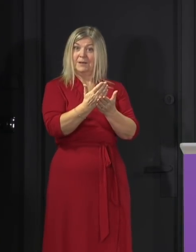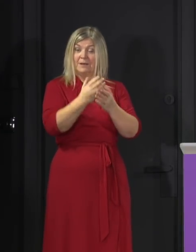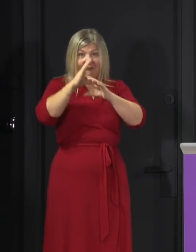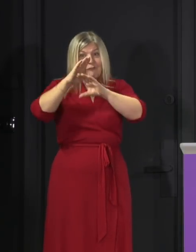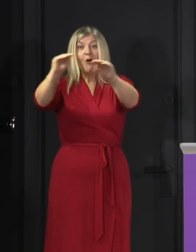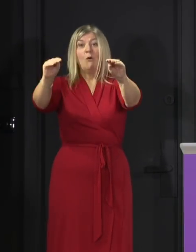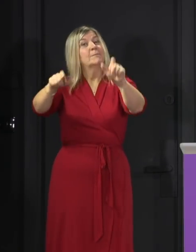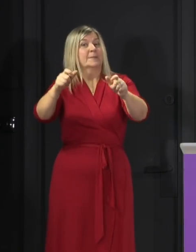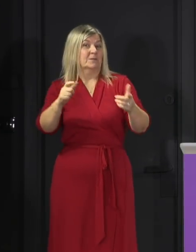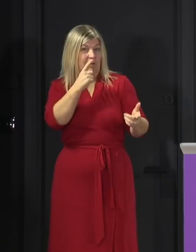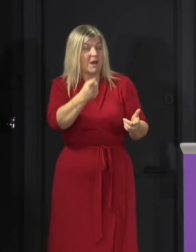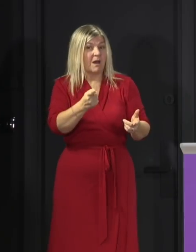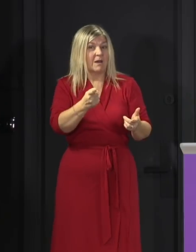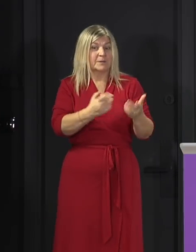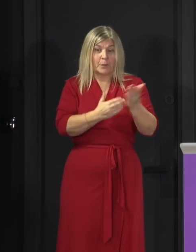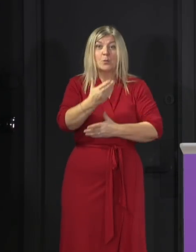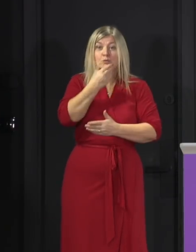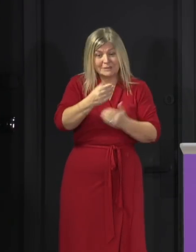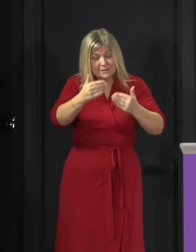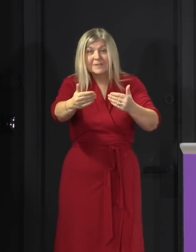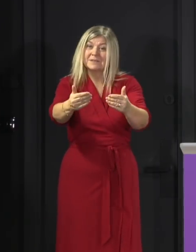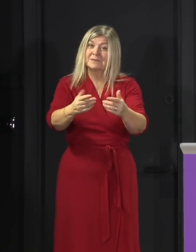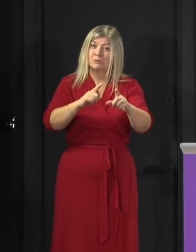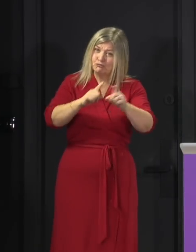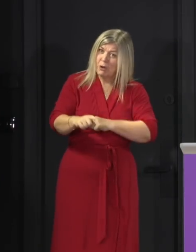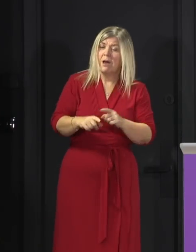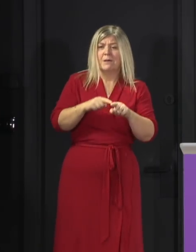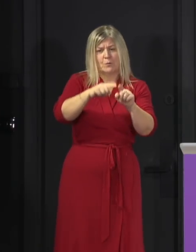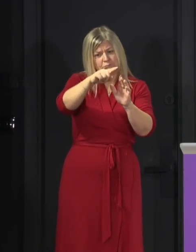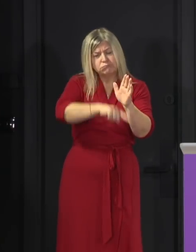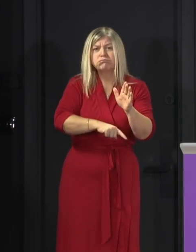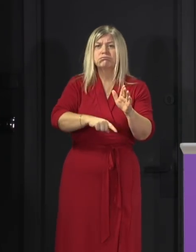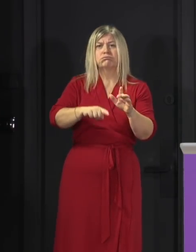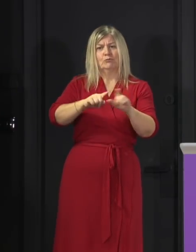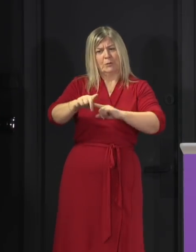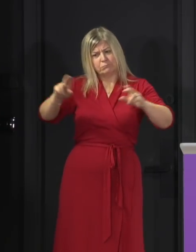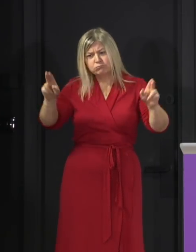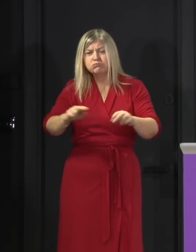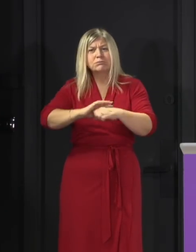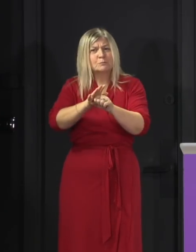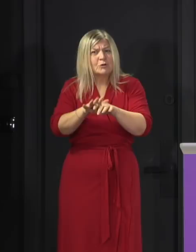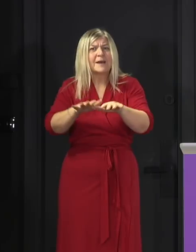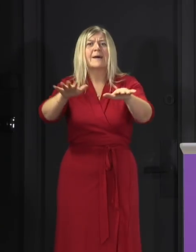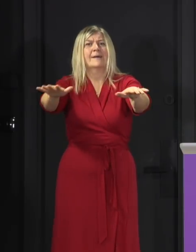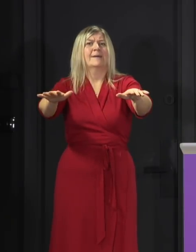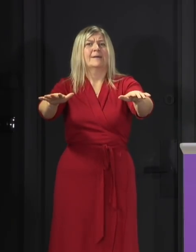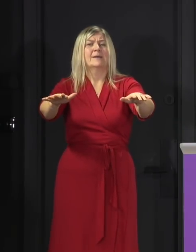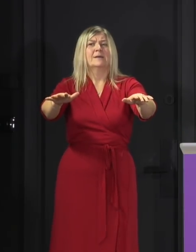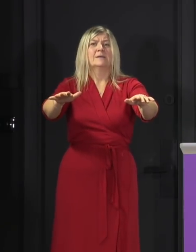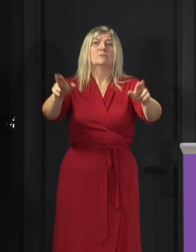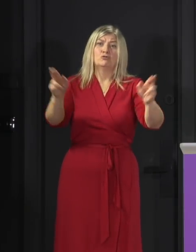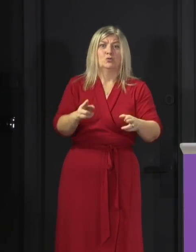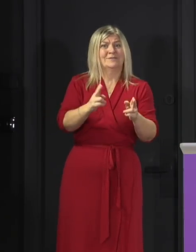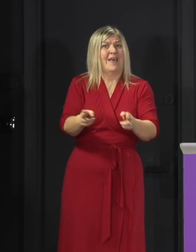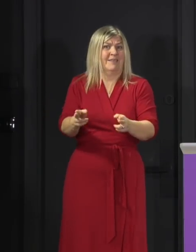period, it's really, really important that we all try as hard as we can to stop the virus spreading and stop it taking any more lives